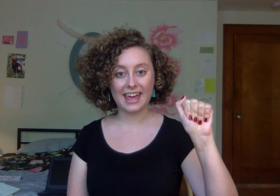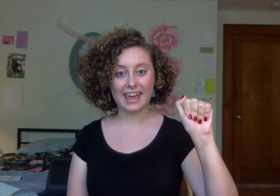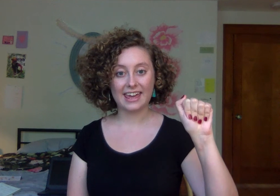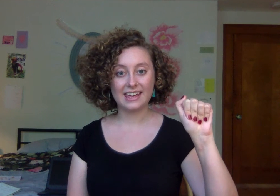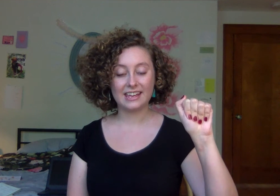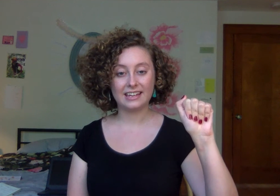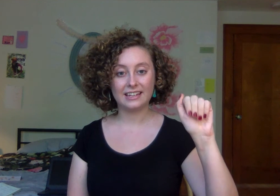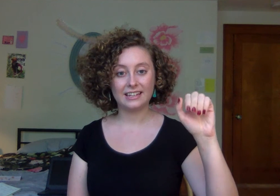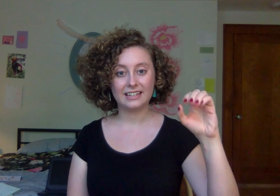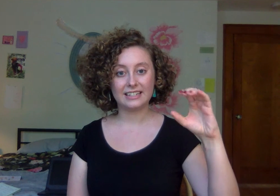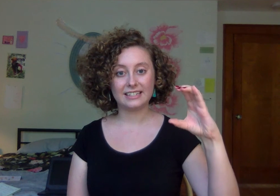Rachele.